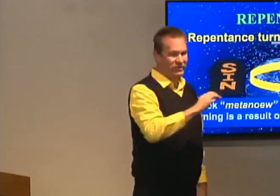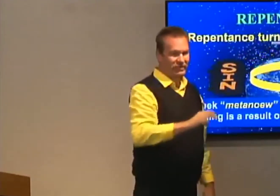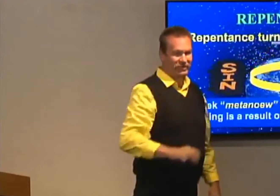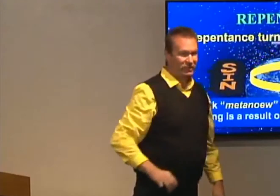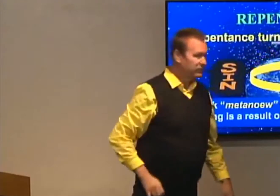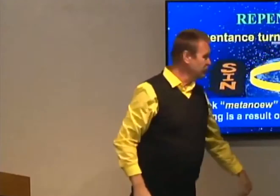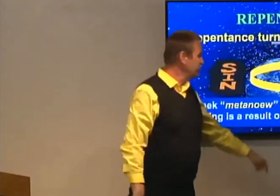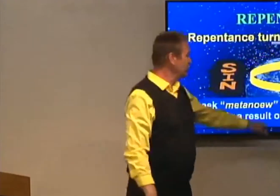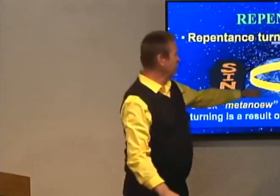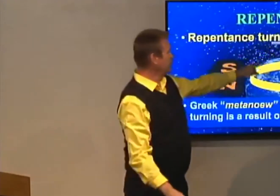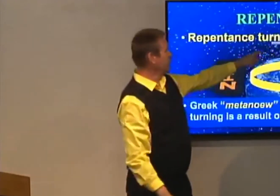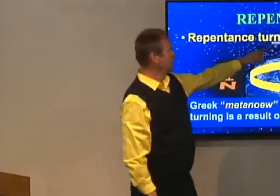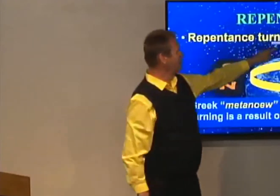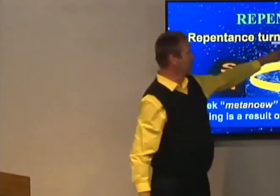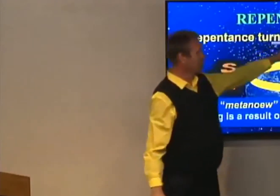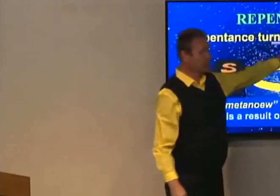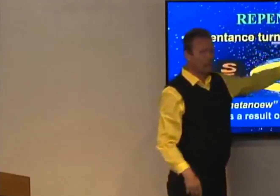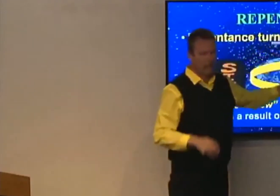becoming focused on God instead of on sin.